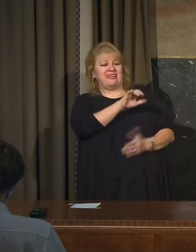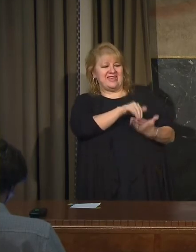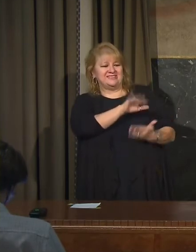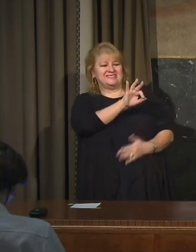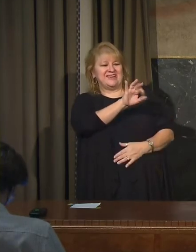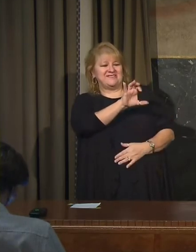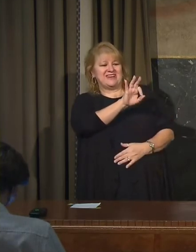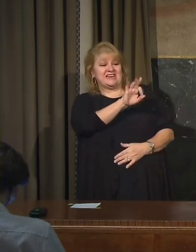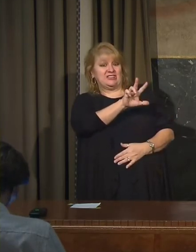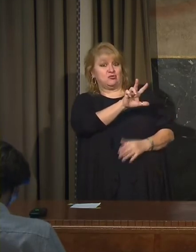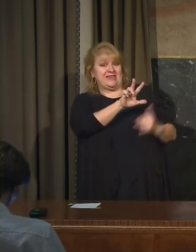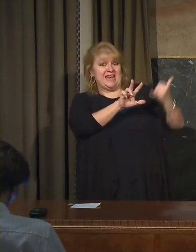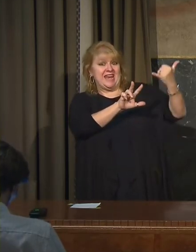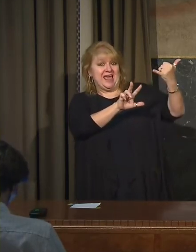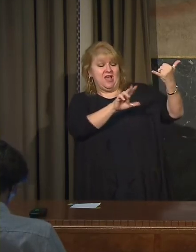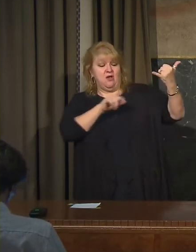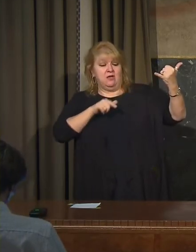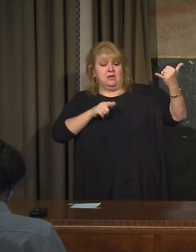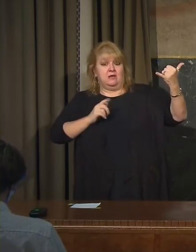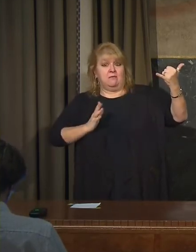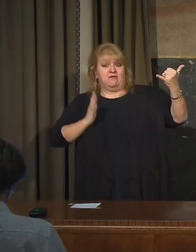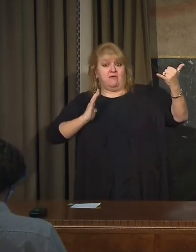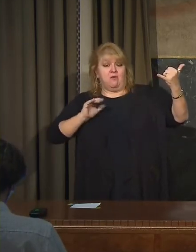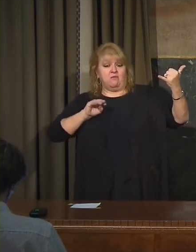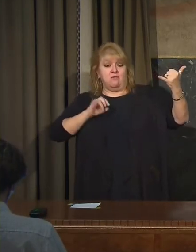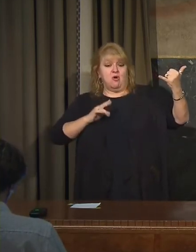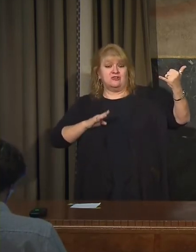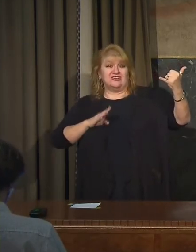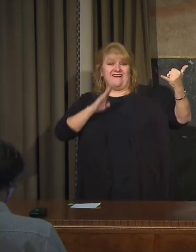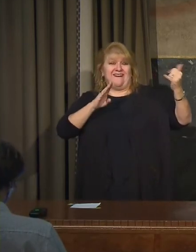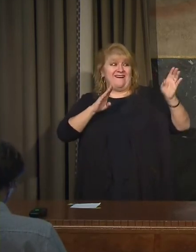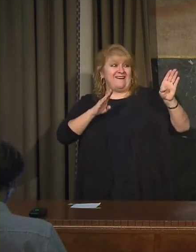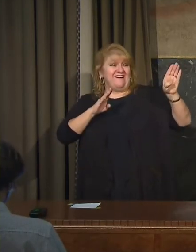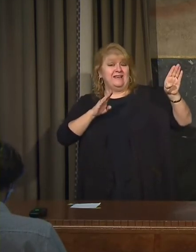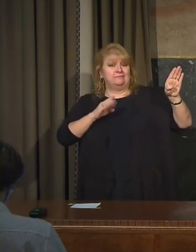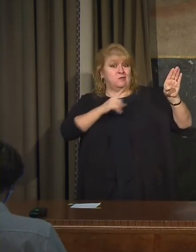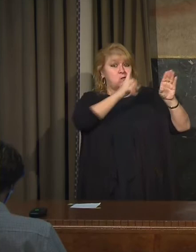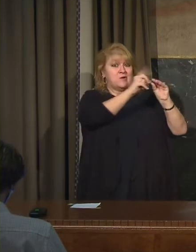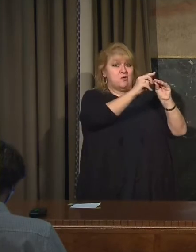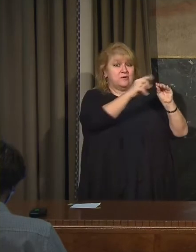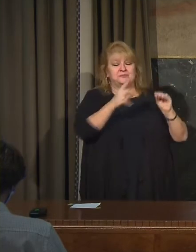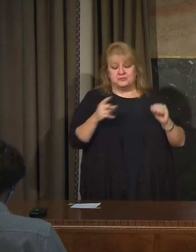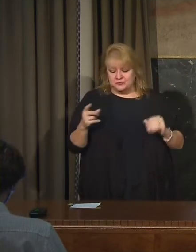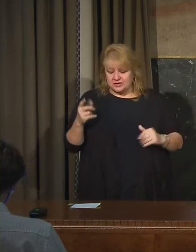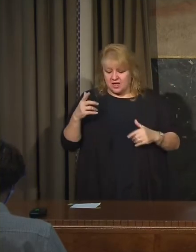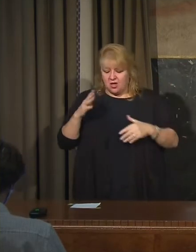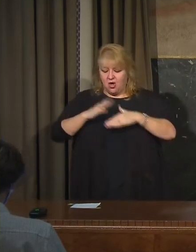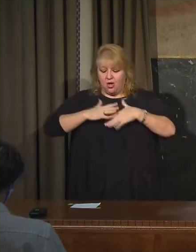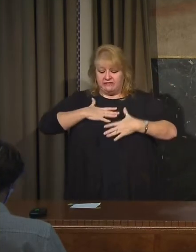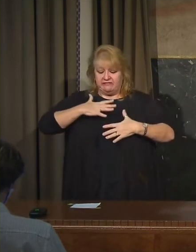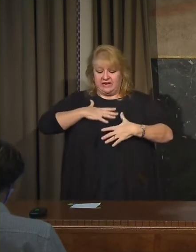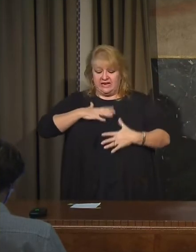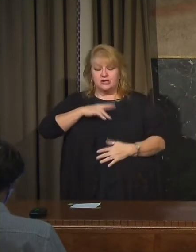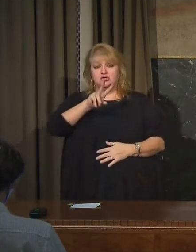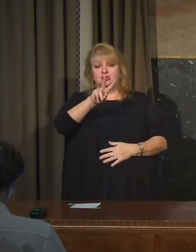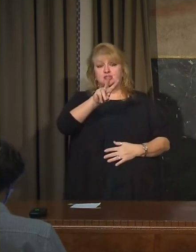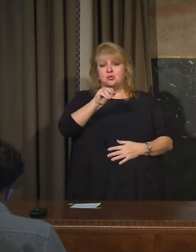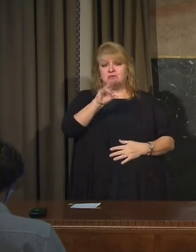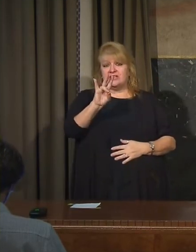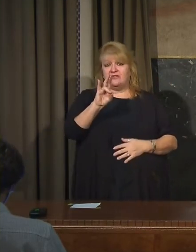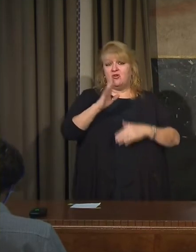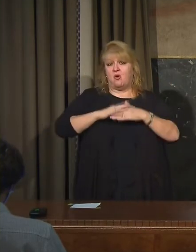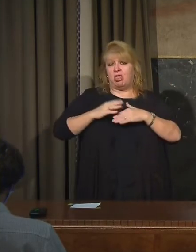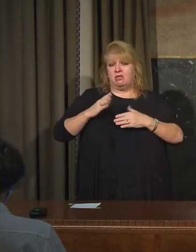207 of those patients are on mechanical ventilators. And so I guess I can sum this up to tell you that we